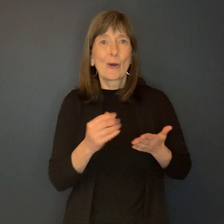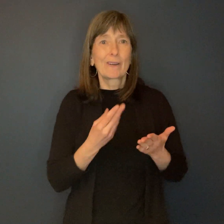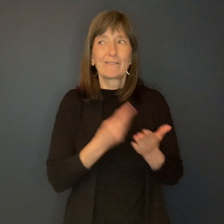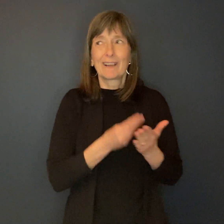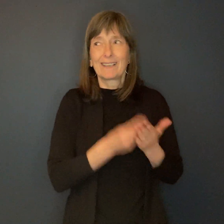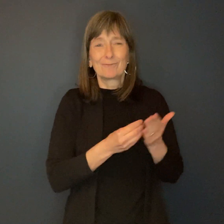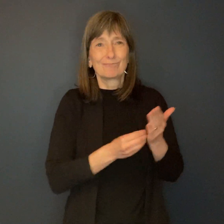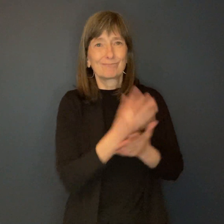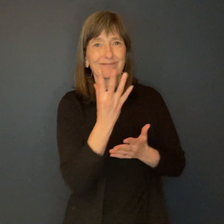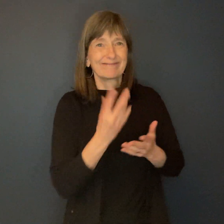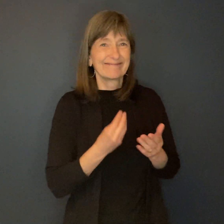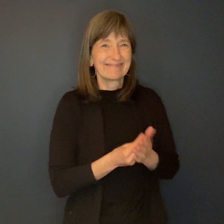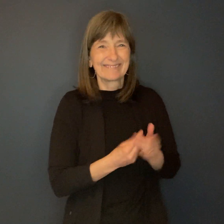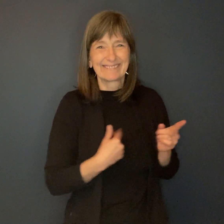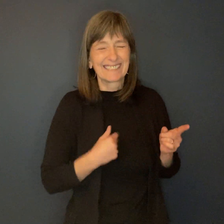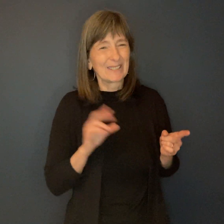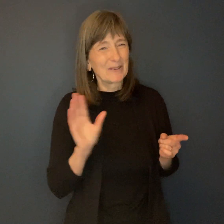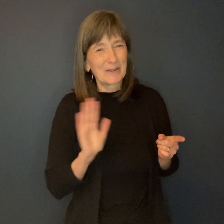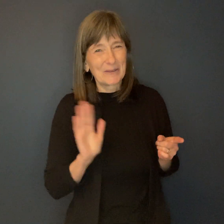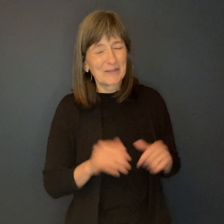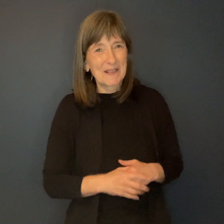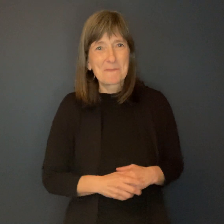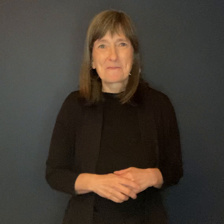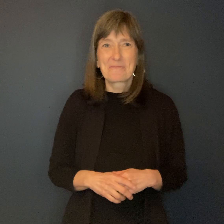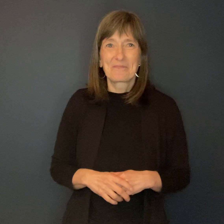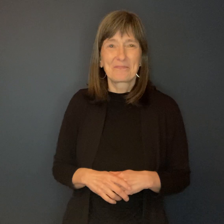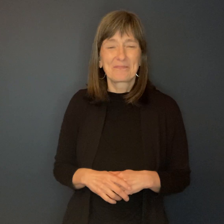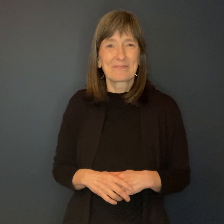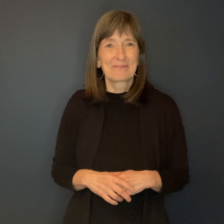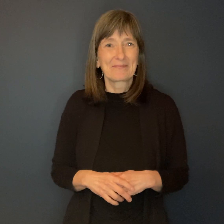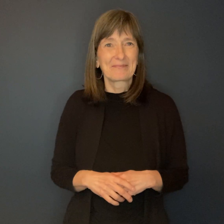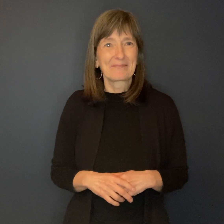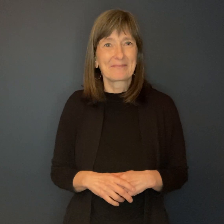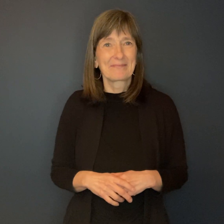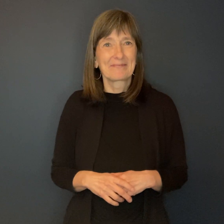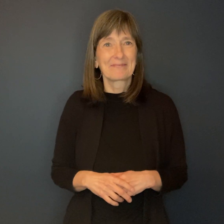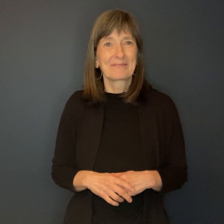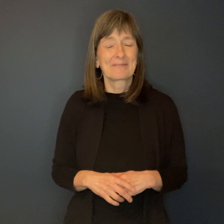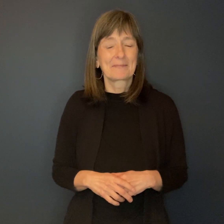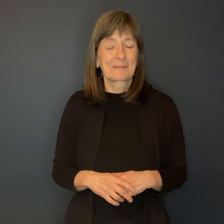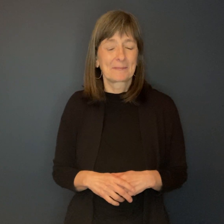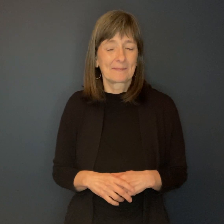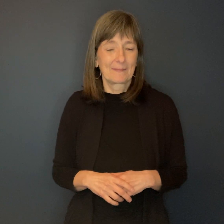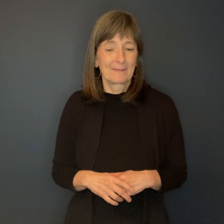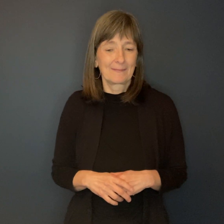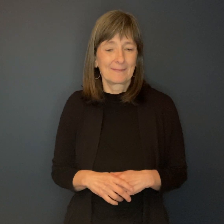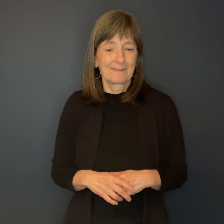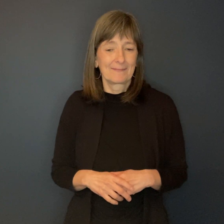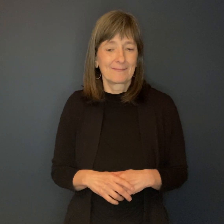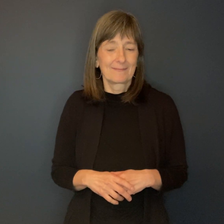I guess I just want to say that I agree that most of us take more of this than we